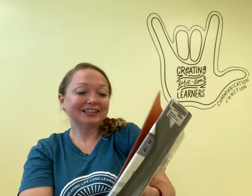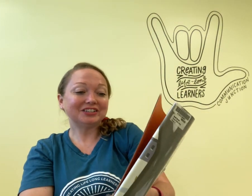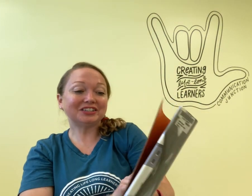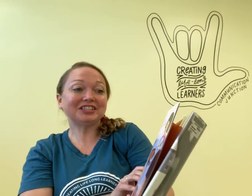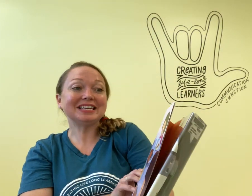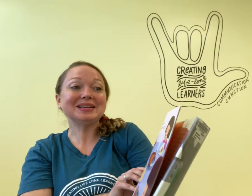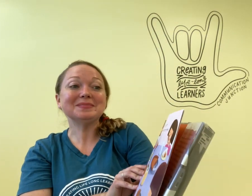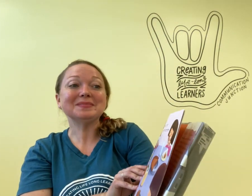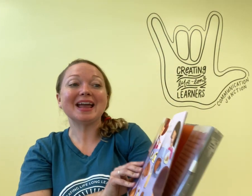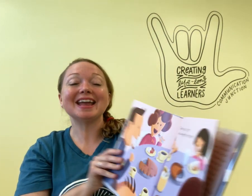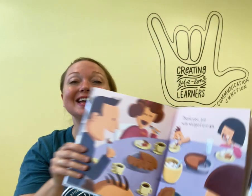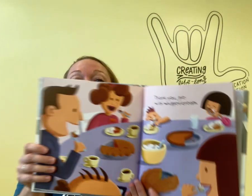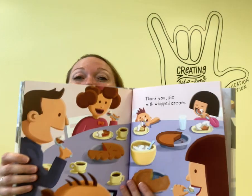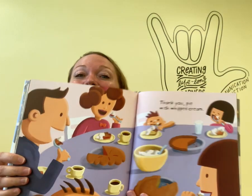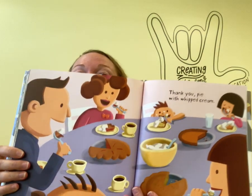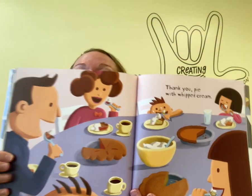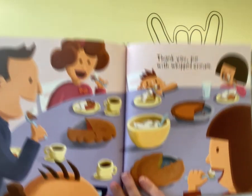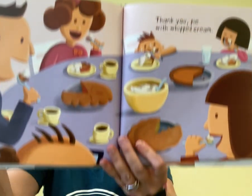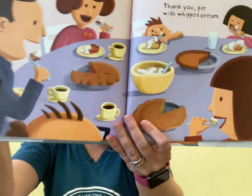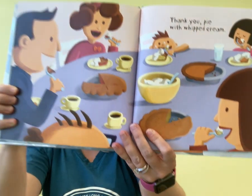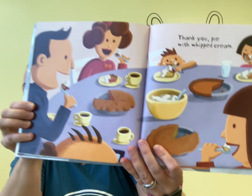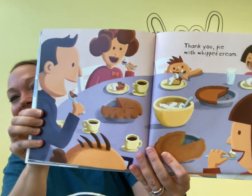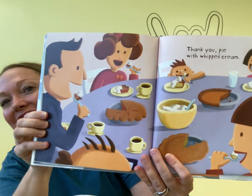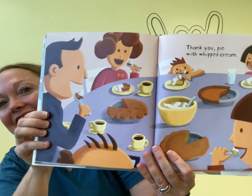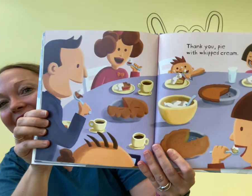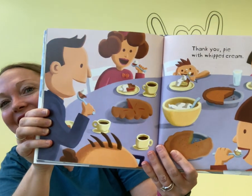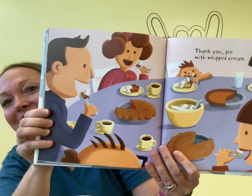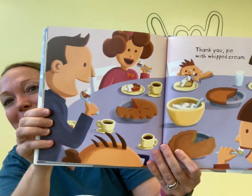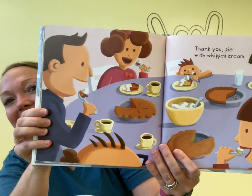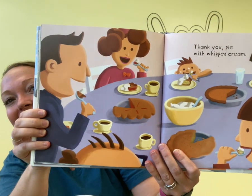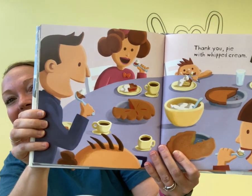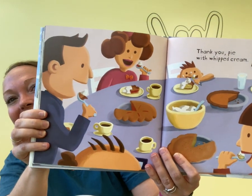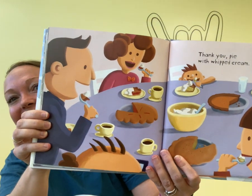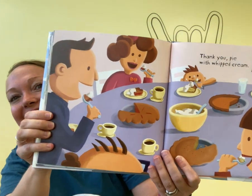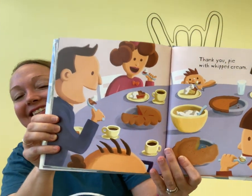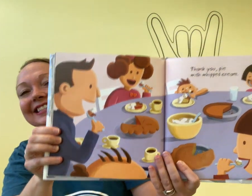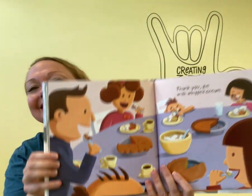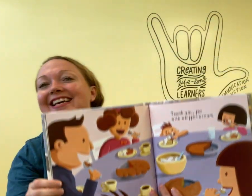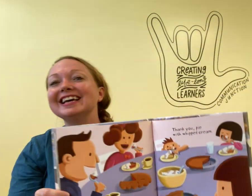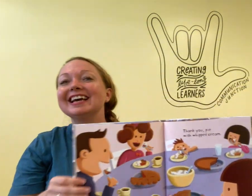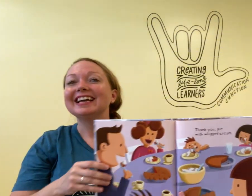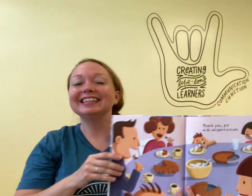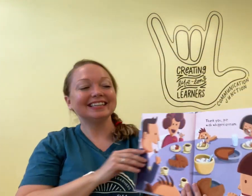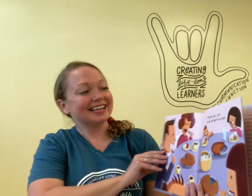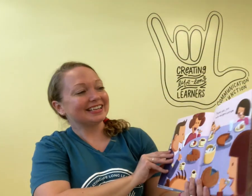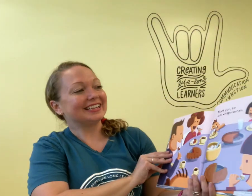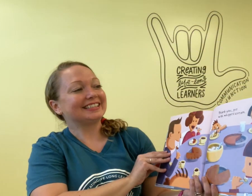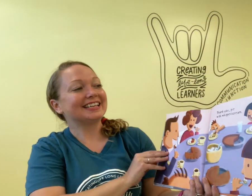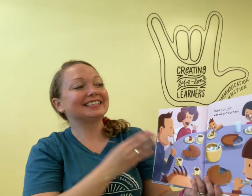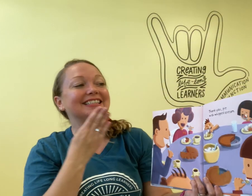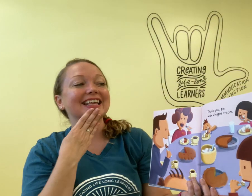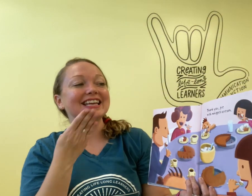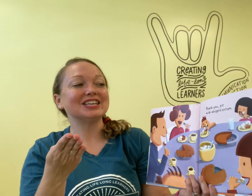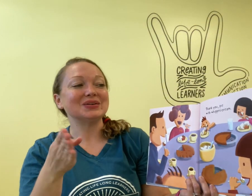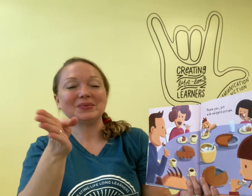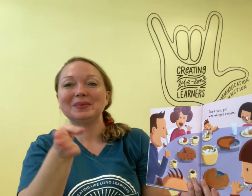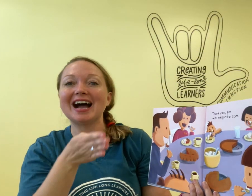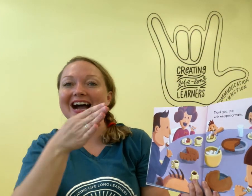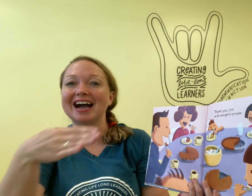She made pies, different kinds of pies. And it says, thank you, pie